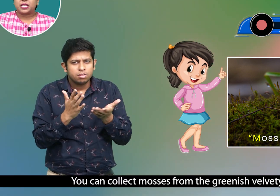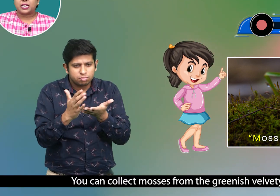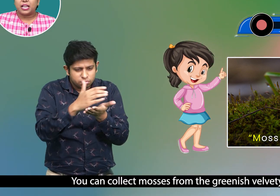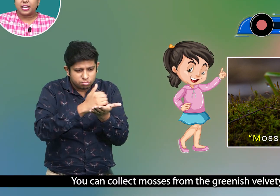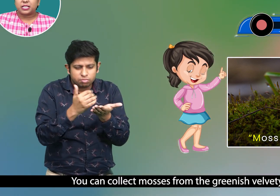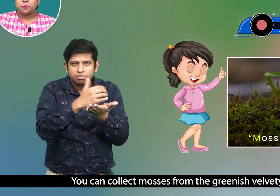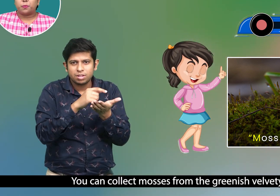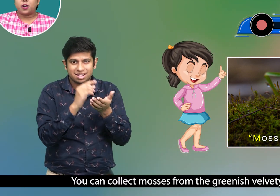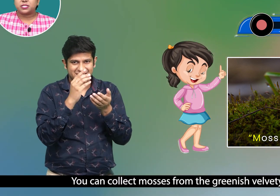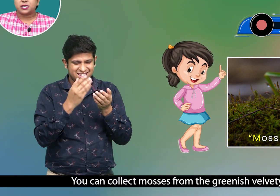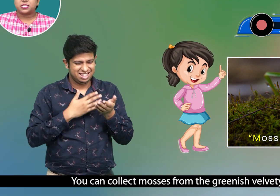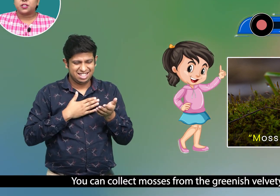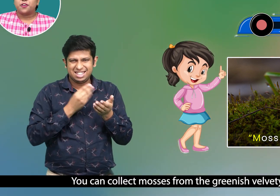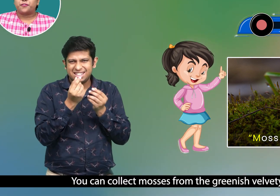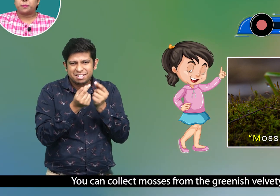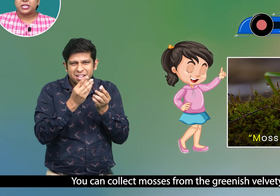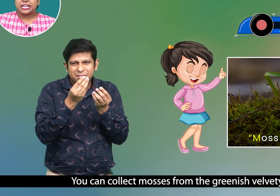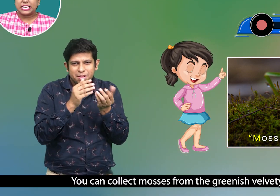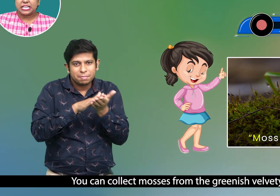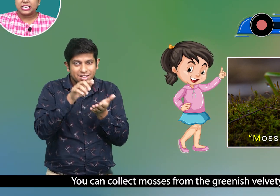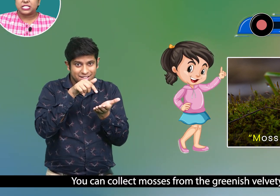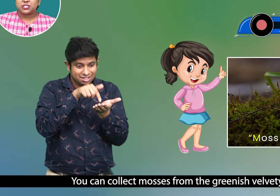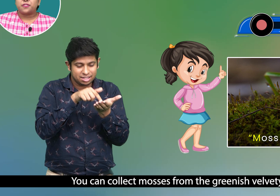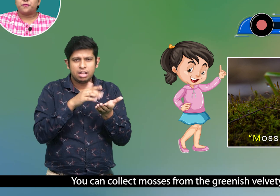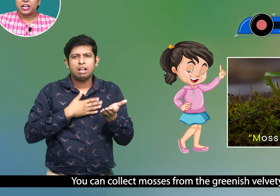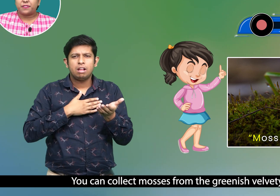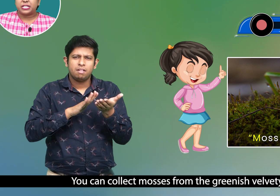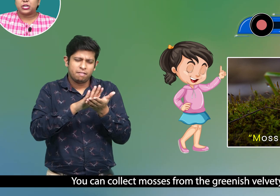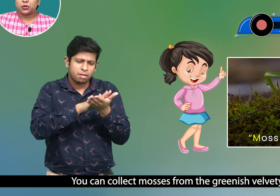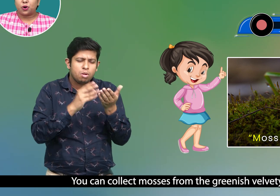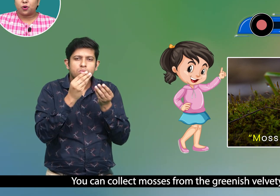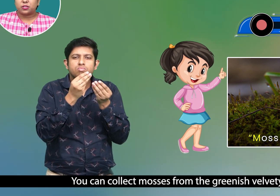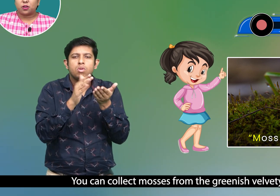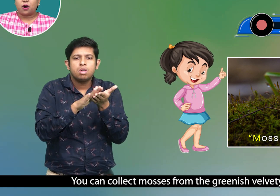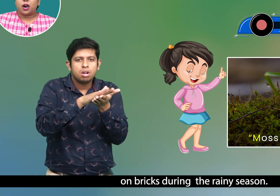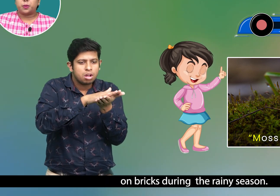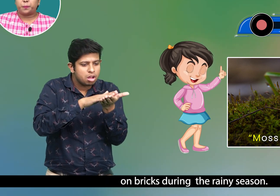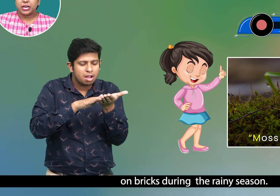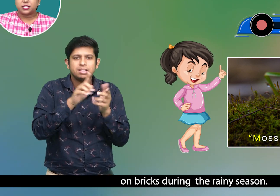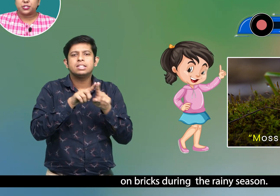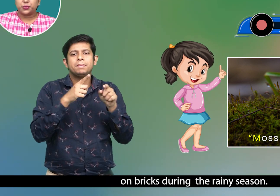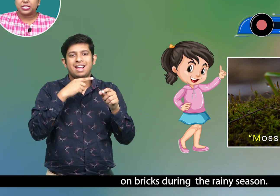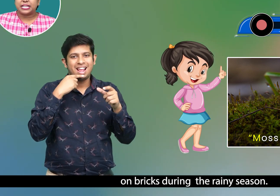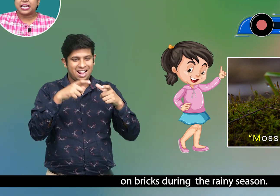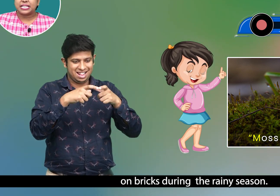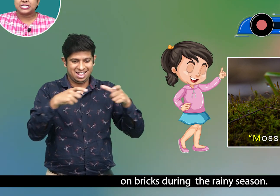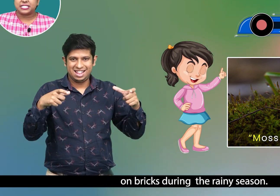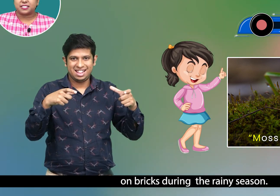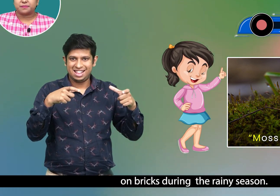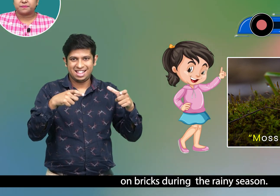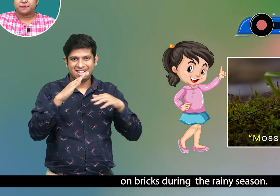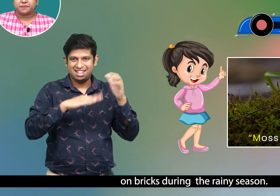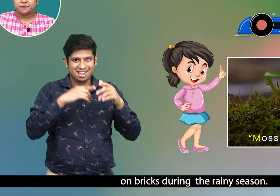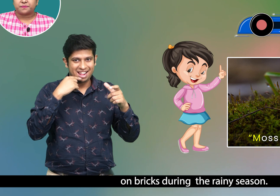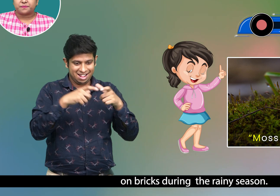You can collect mosses from the greenish velvety growth on bricks during the rainy